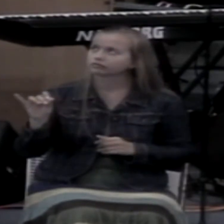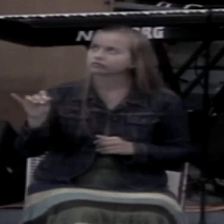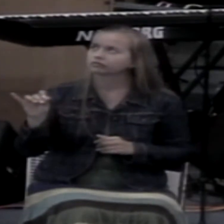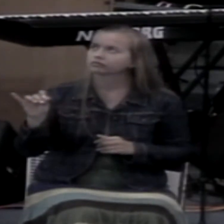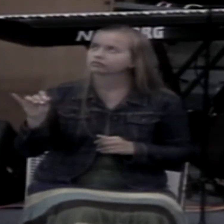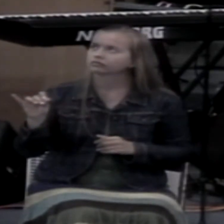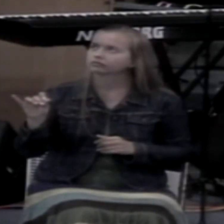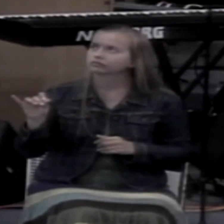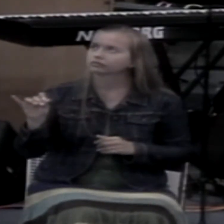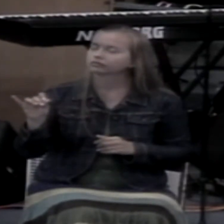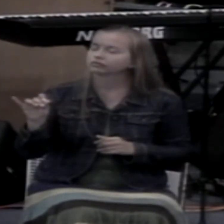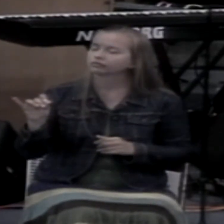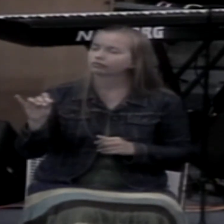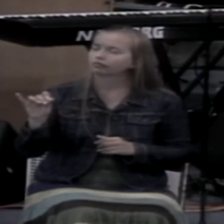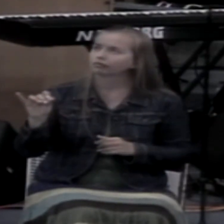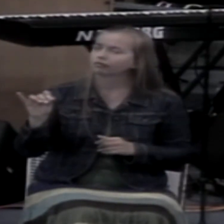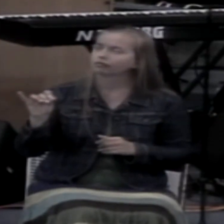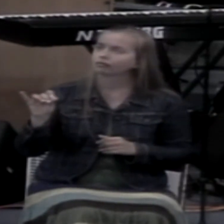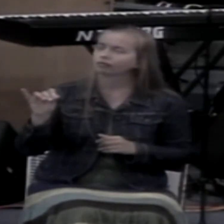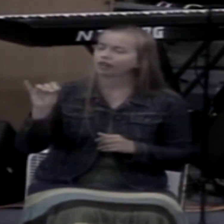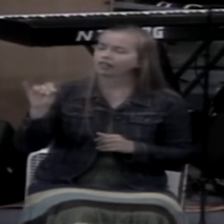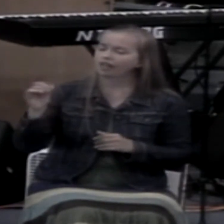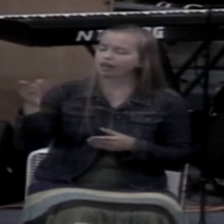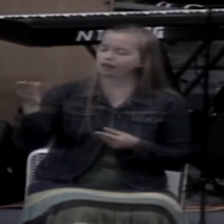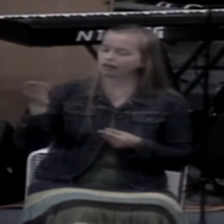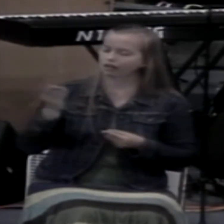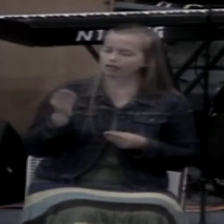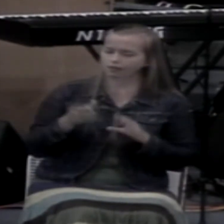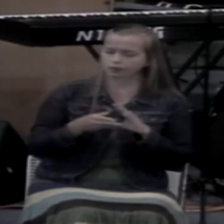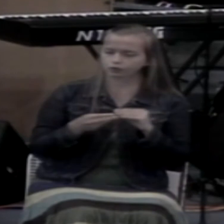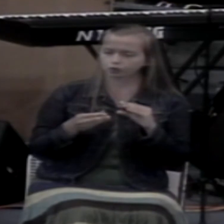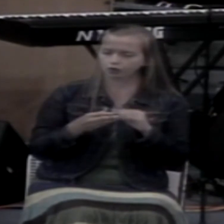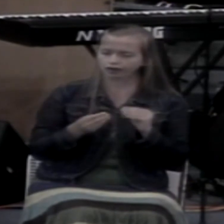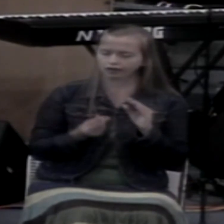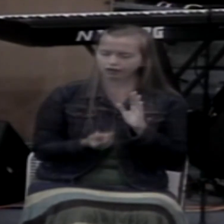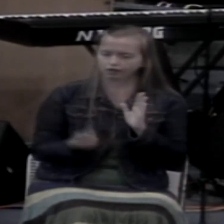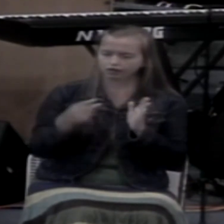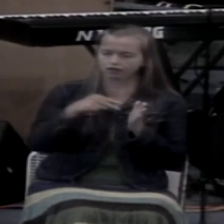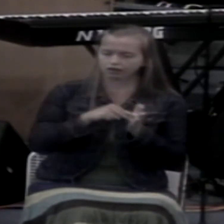There's some things that you're better off to leave in the hands of God